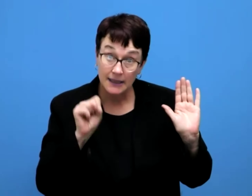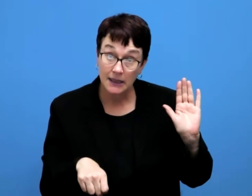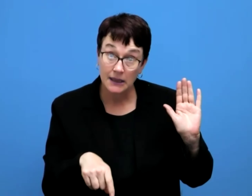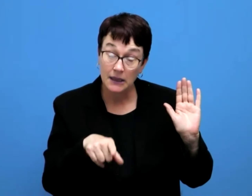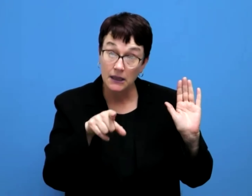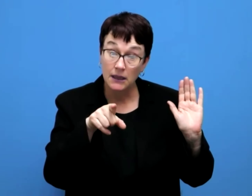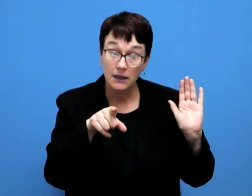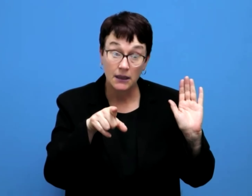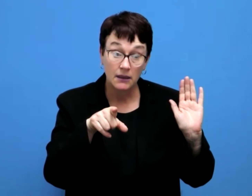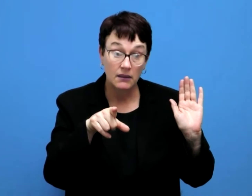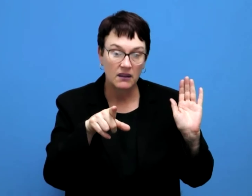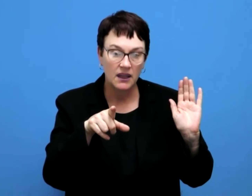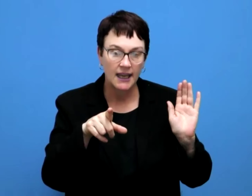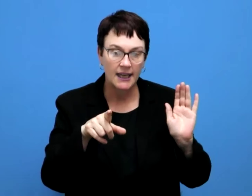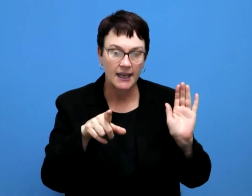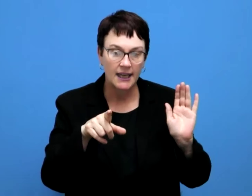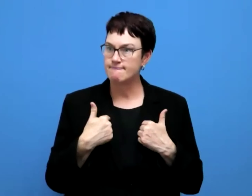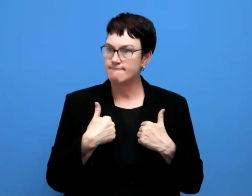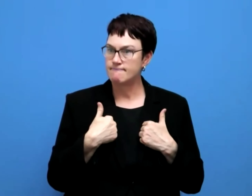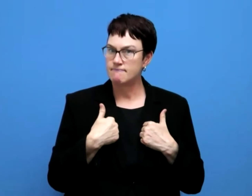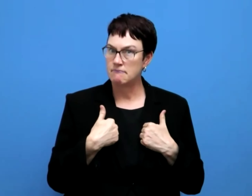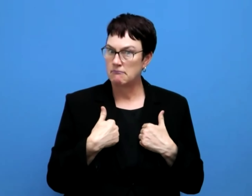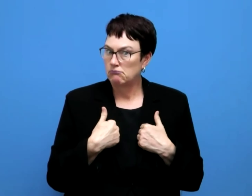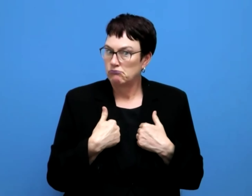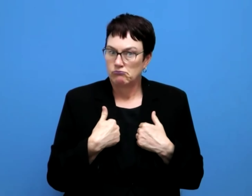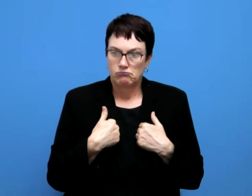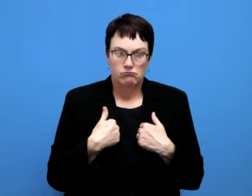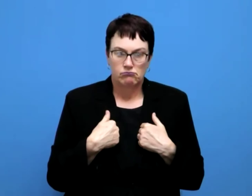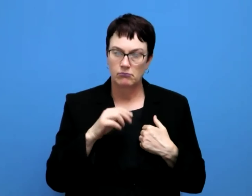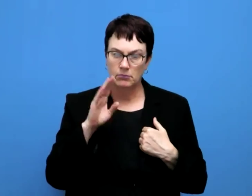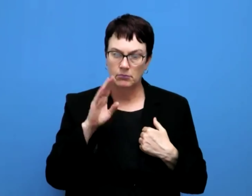Caroline, I cannot hear you.